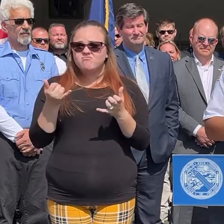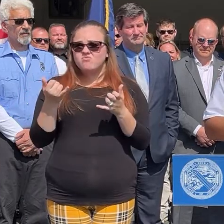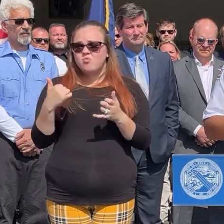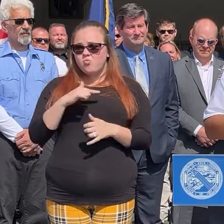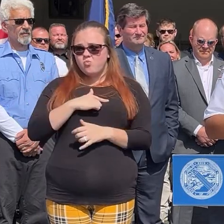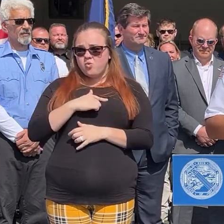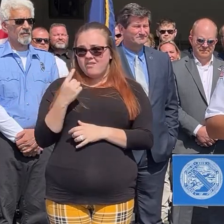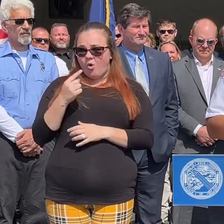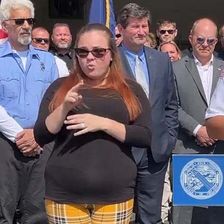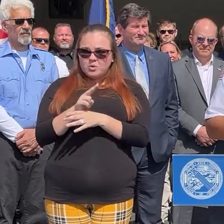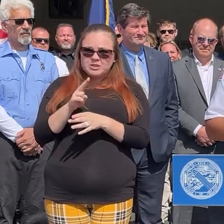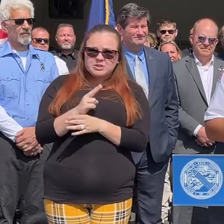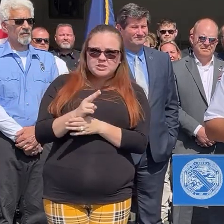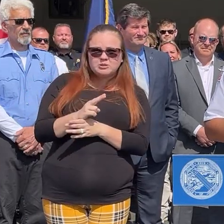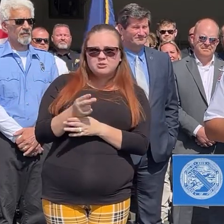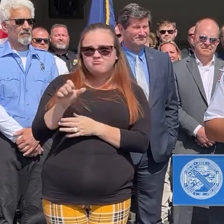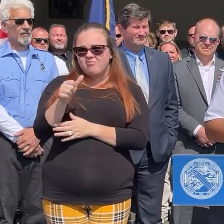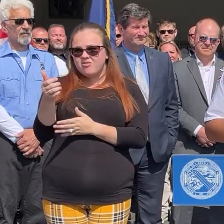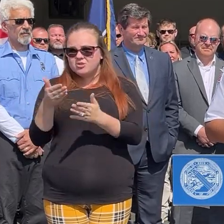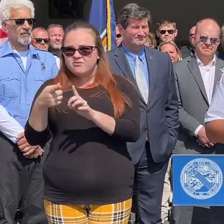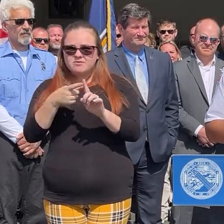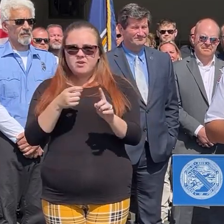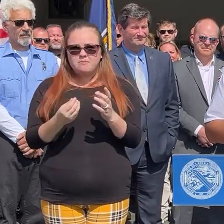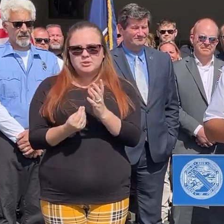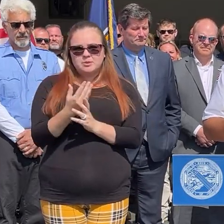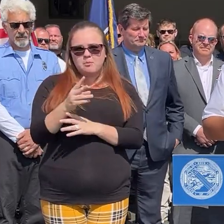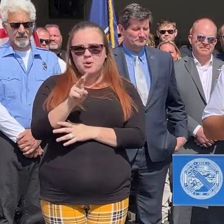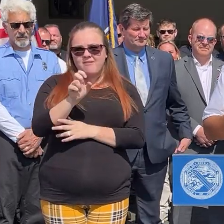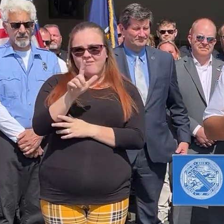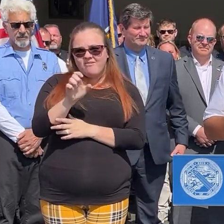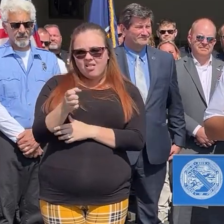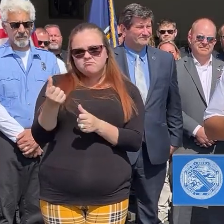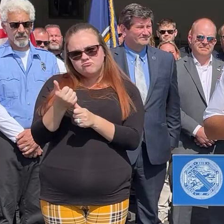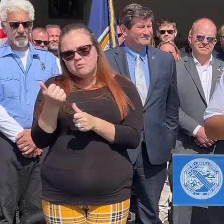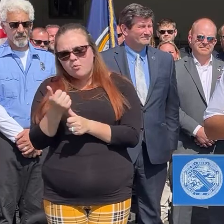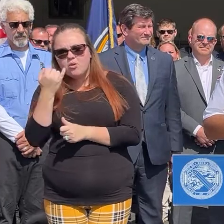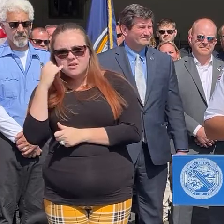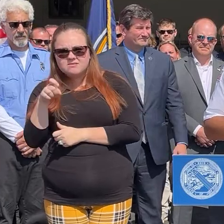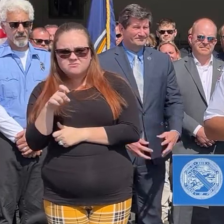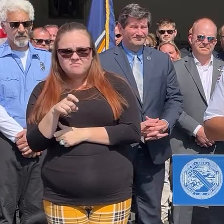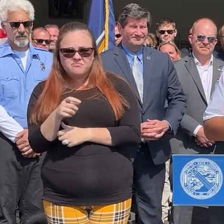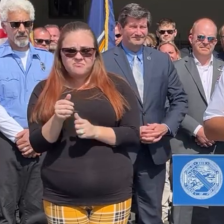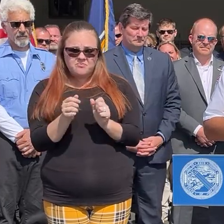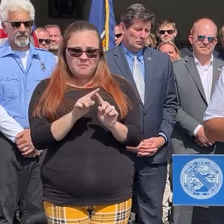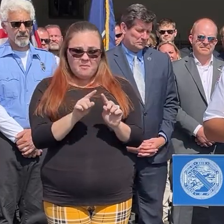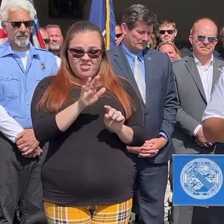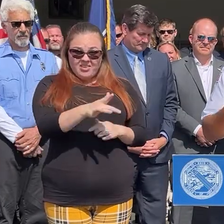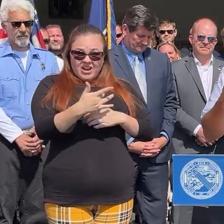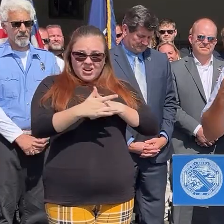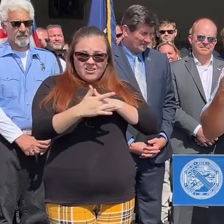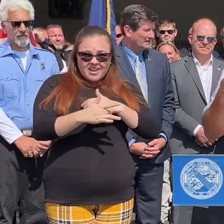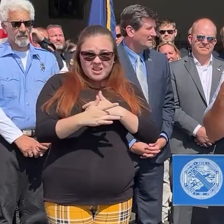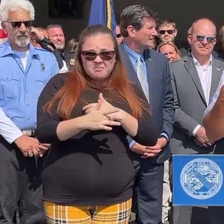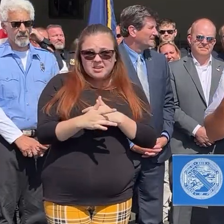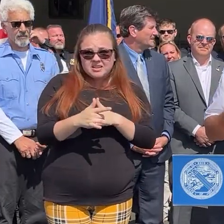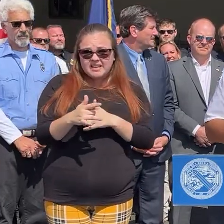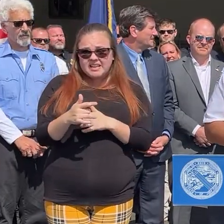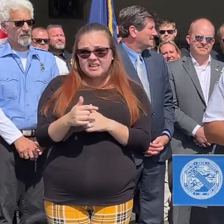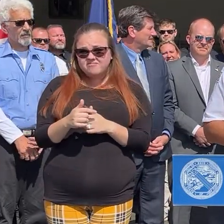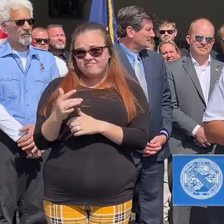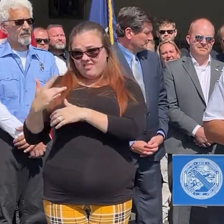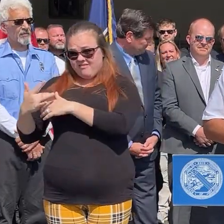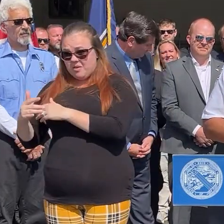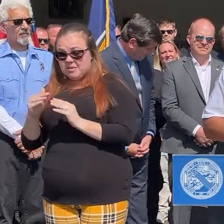always used paid service to come out of Springville as a mutual aid, and if they're with their availability and with the availability